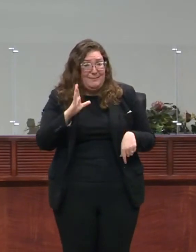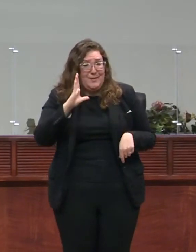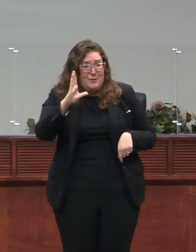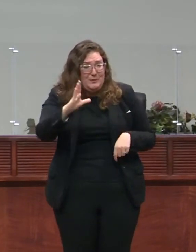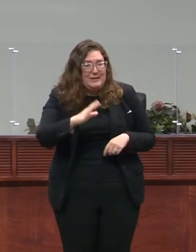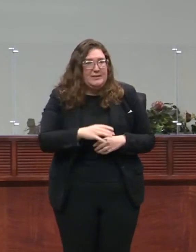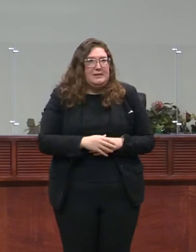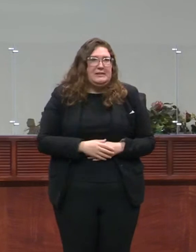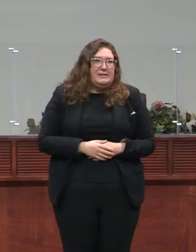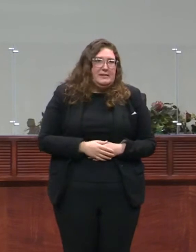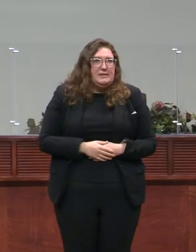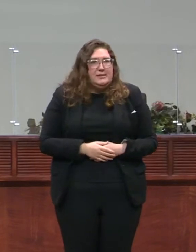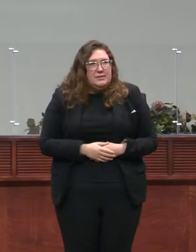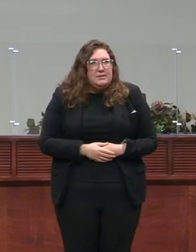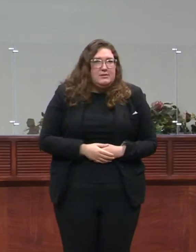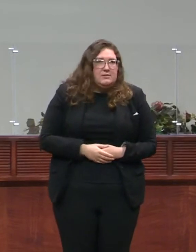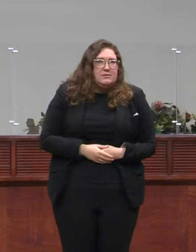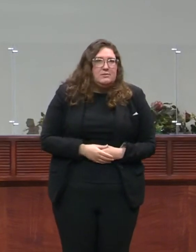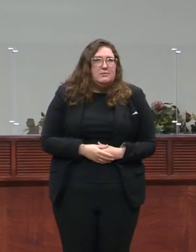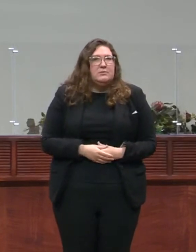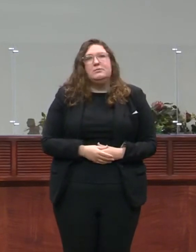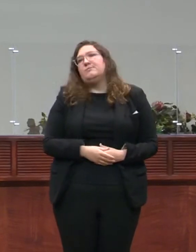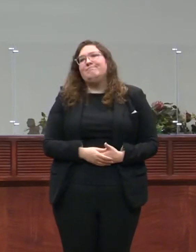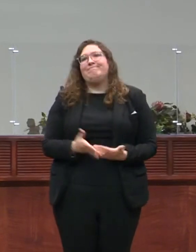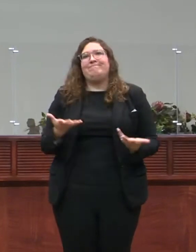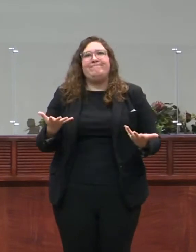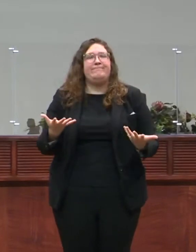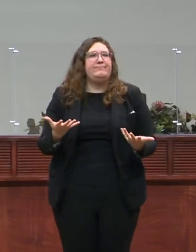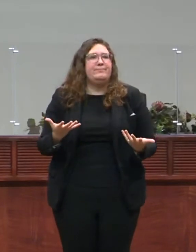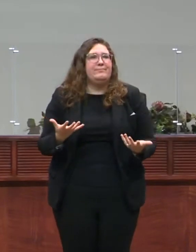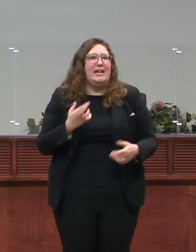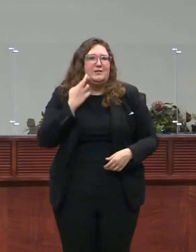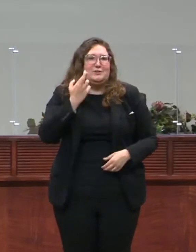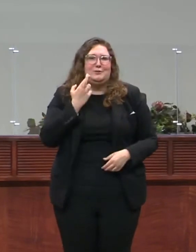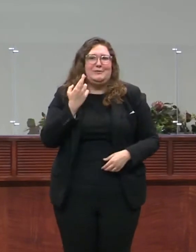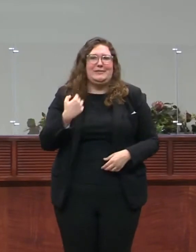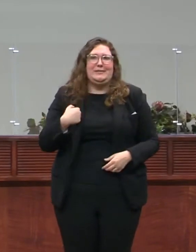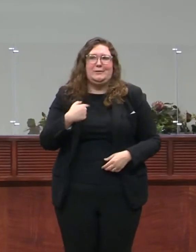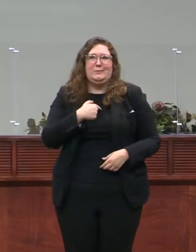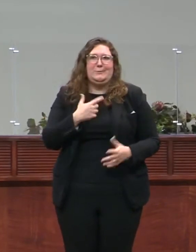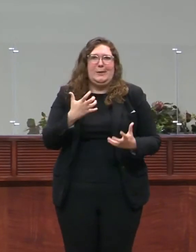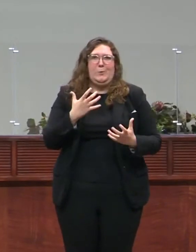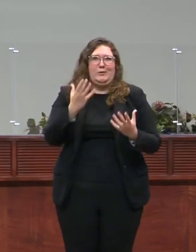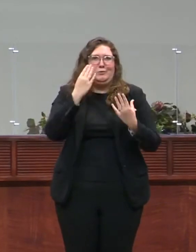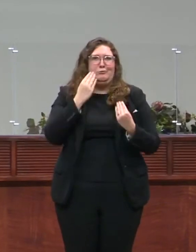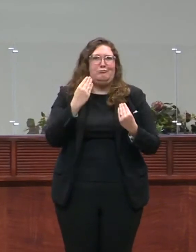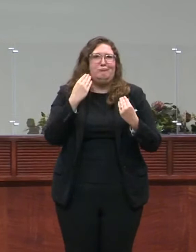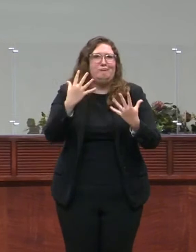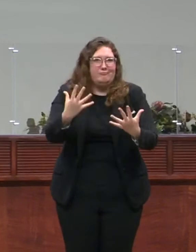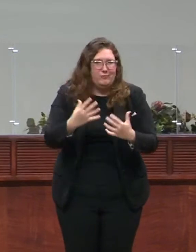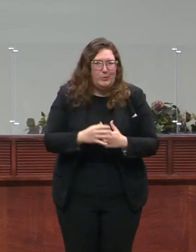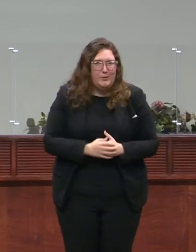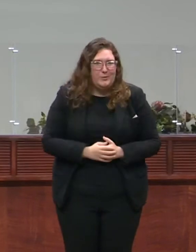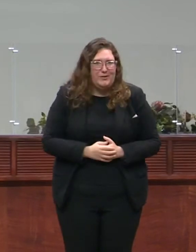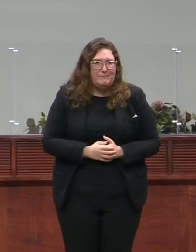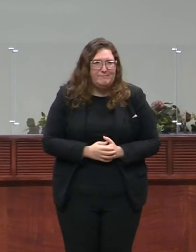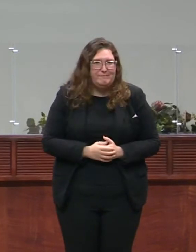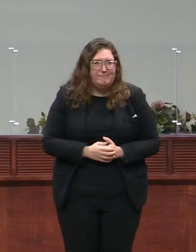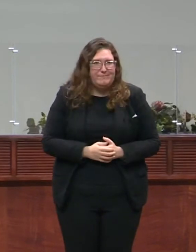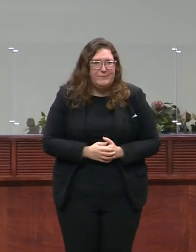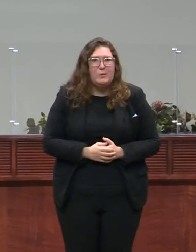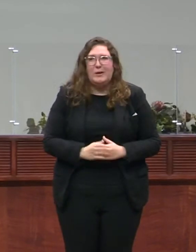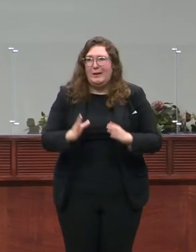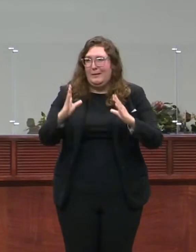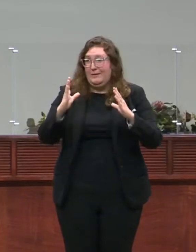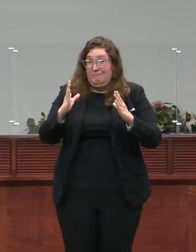This is why we try to make sure that we communicate to our community and we elicit the assistance of all of our media